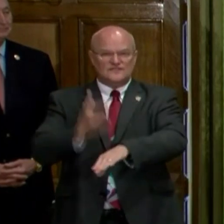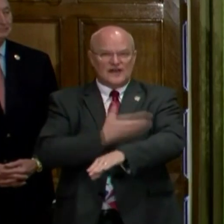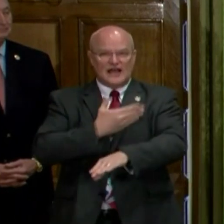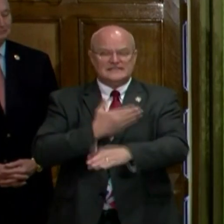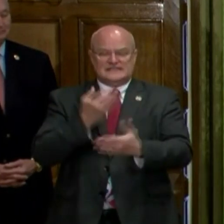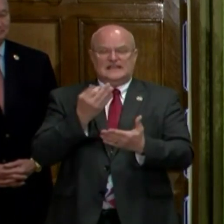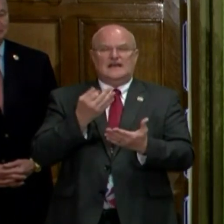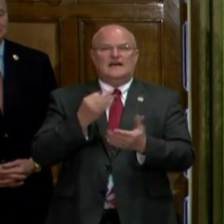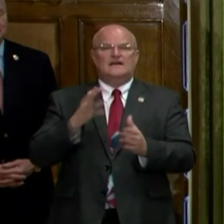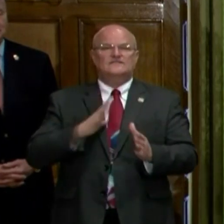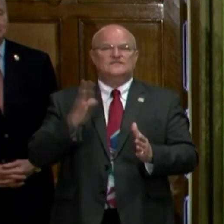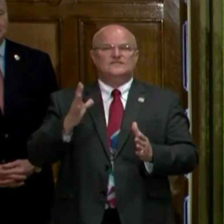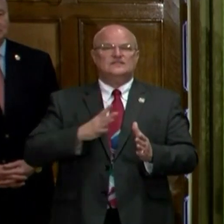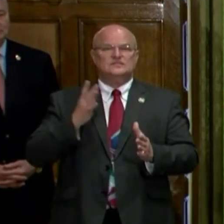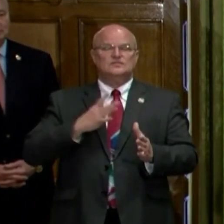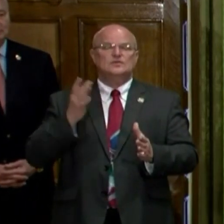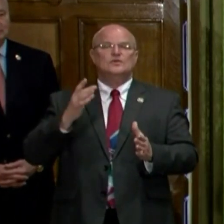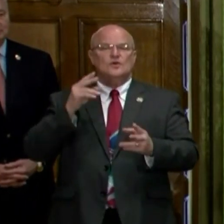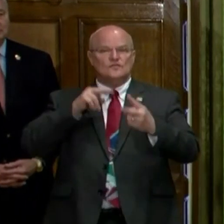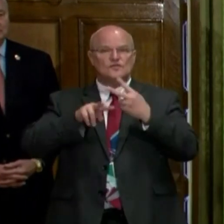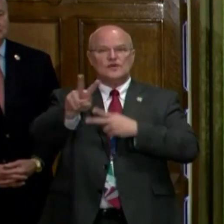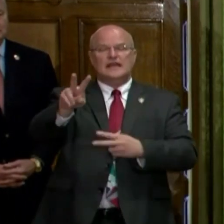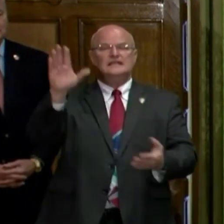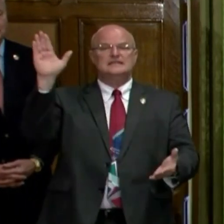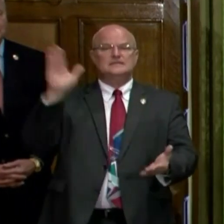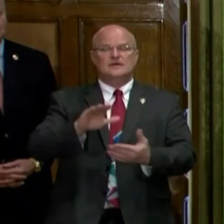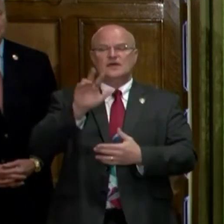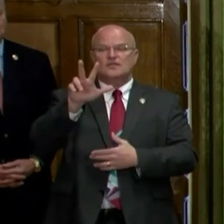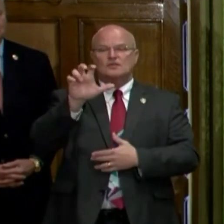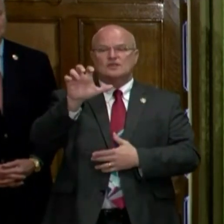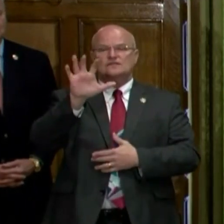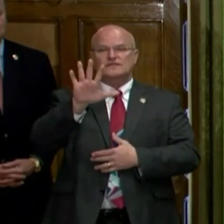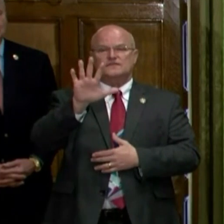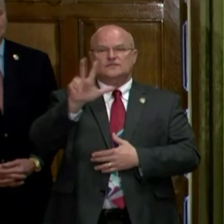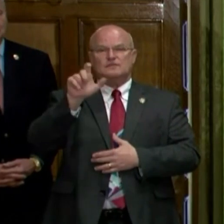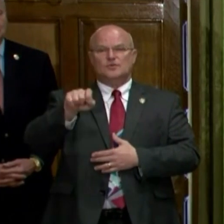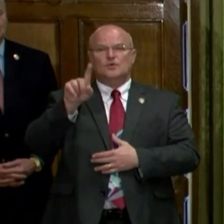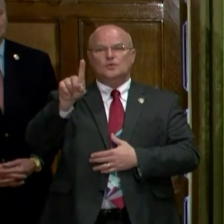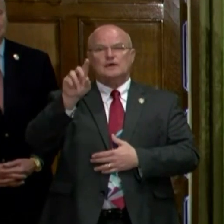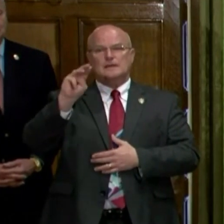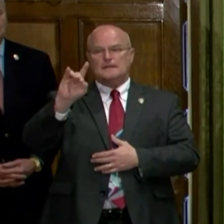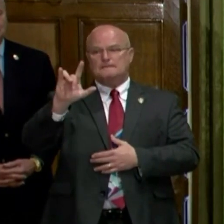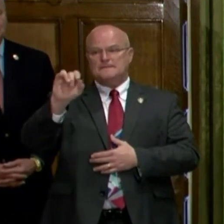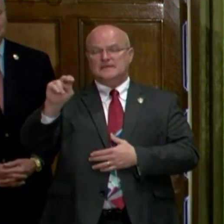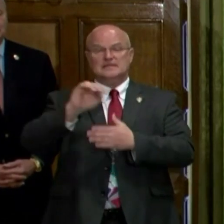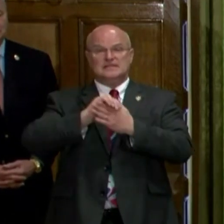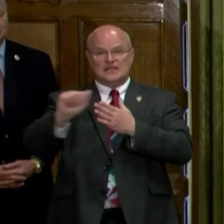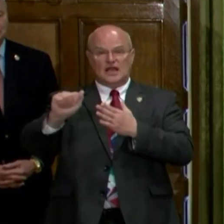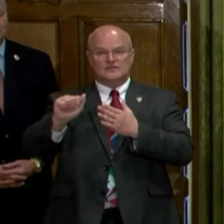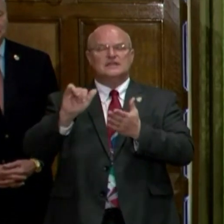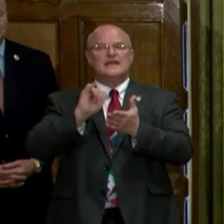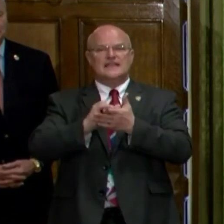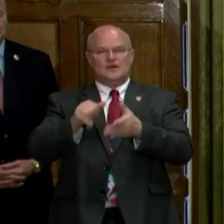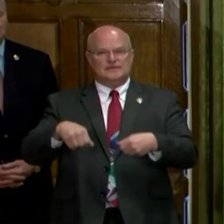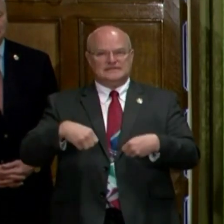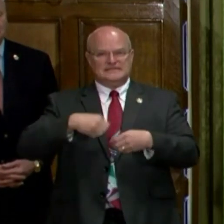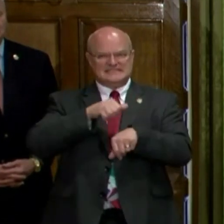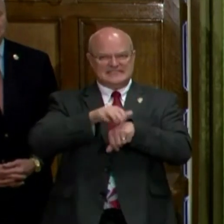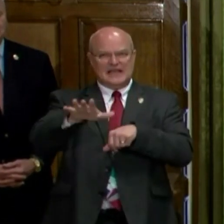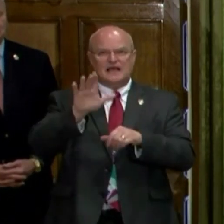official revenue forecast downward by $353.1 million. That letter will be issued later